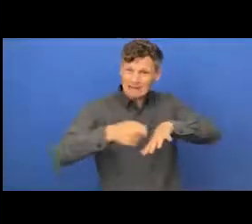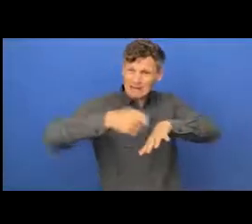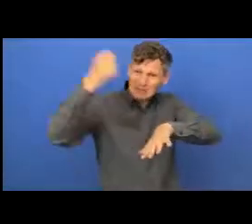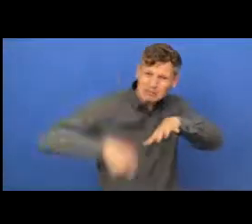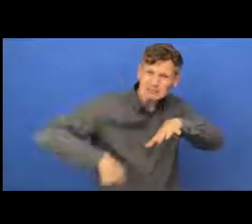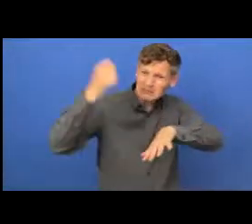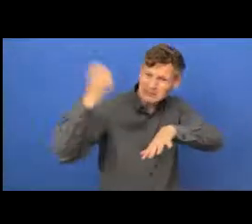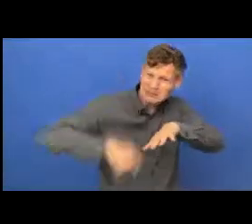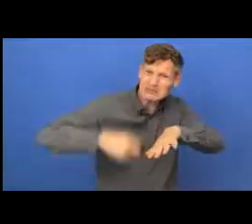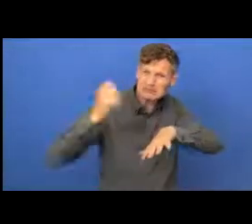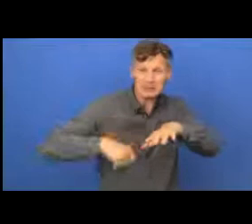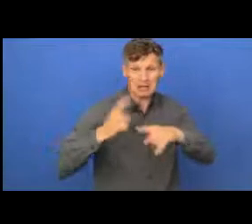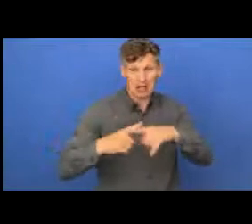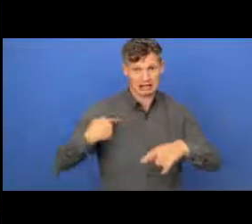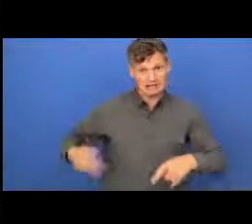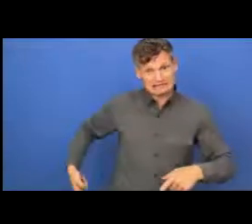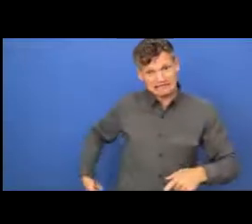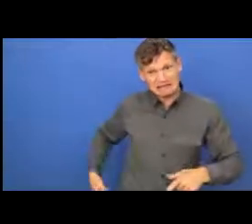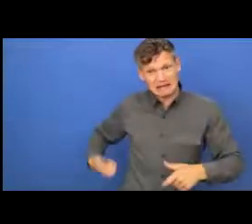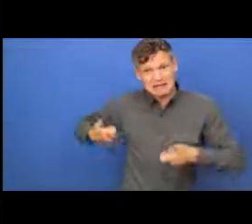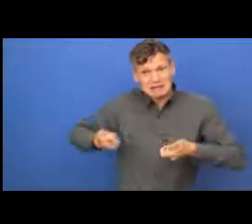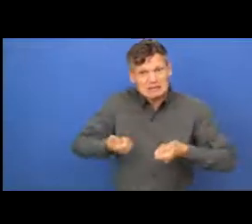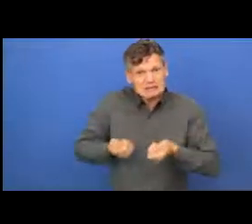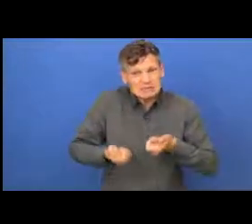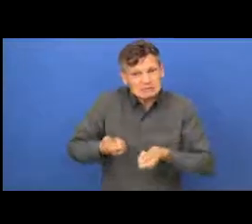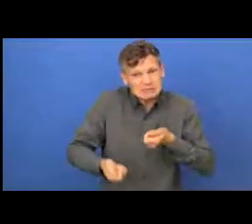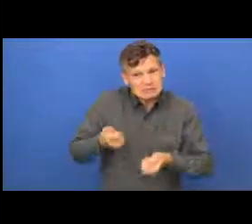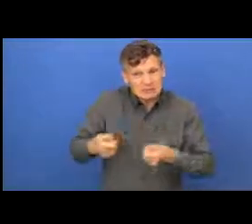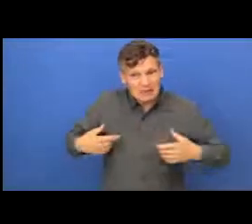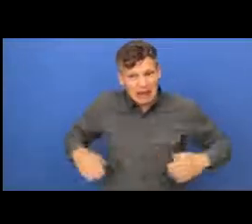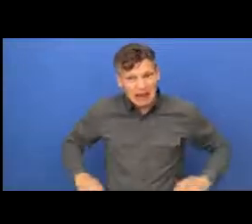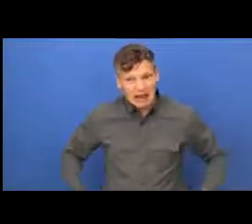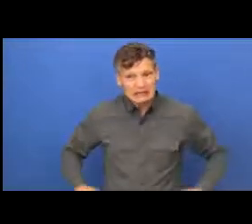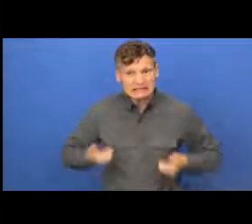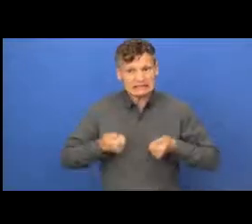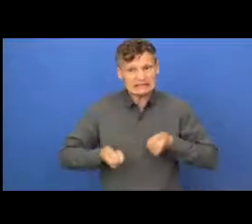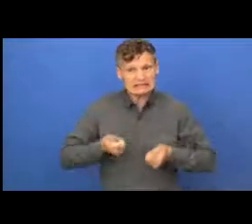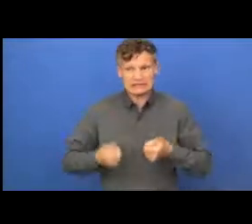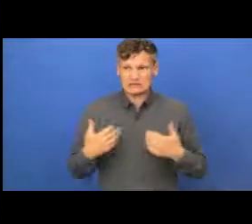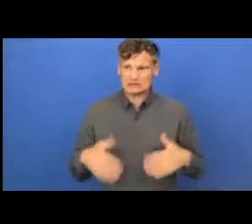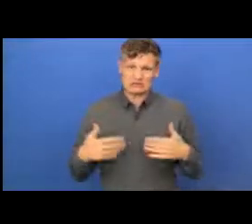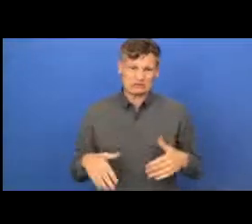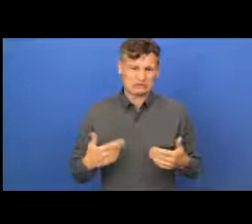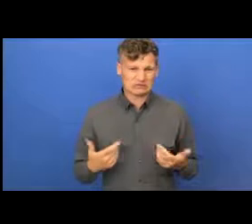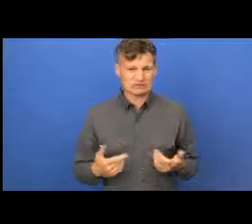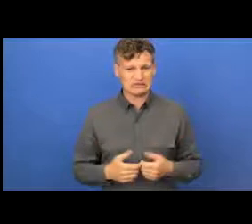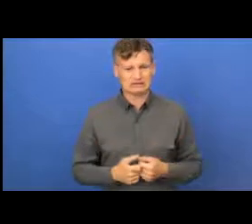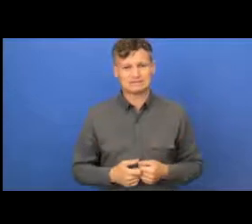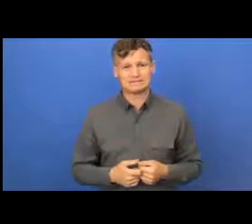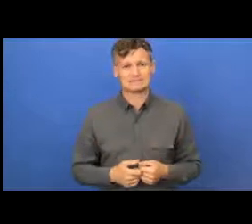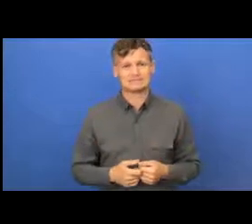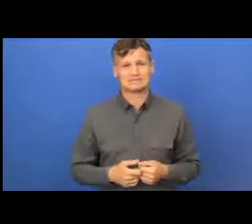with pinch marks. I believe if the school and the teachers